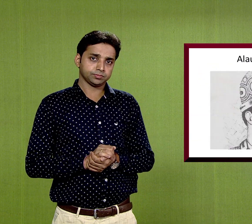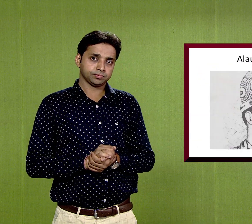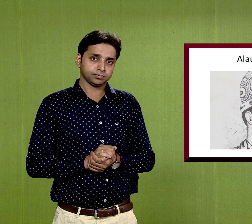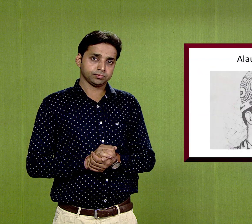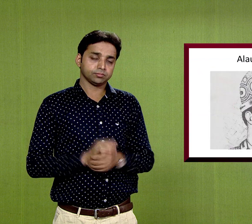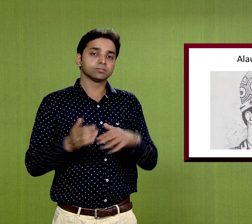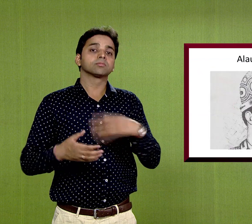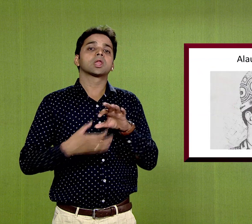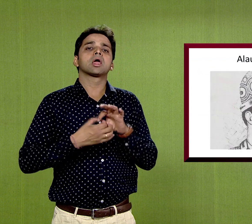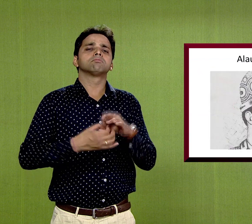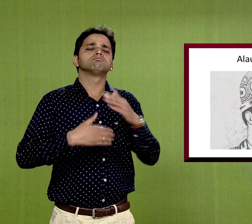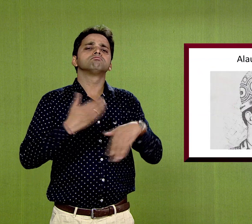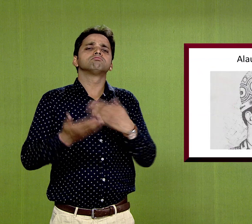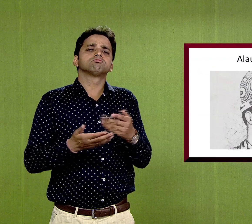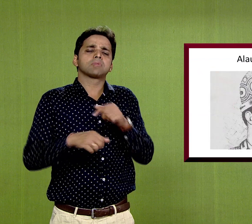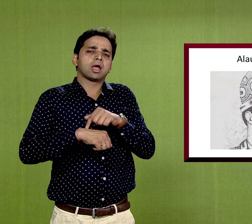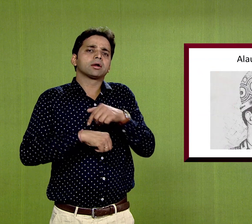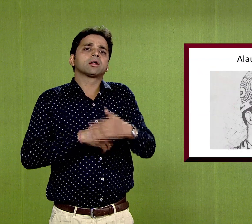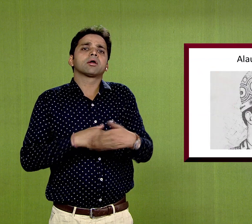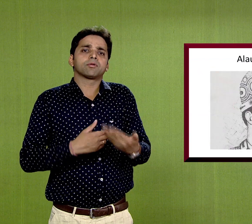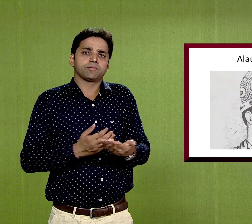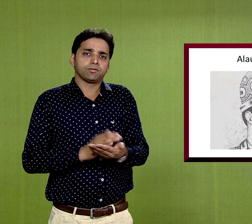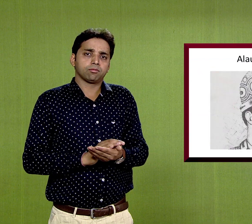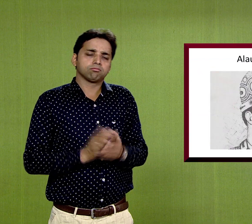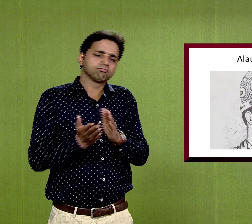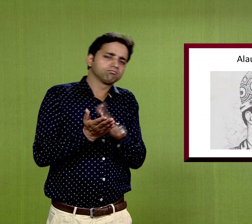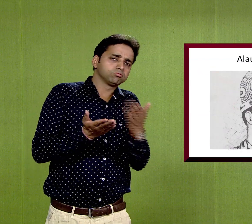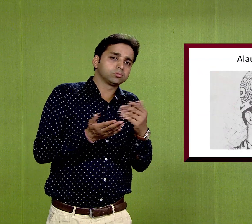And during the time of another king,